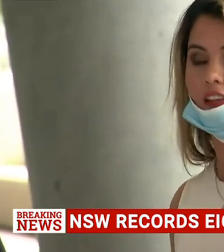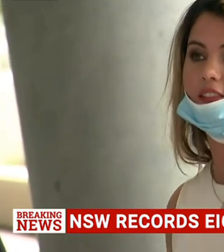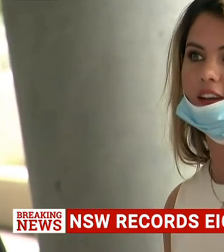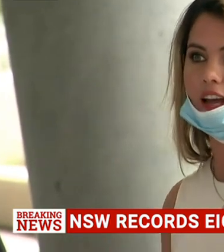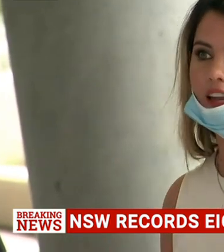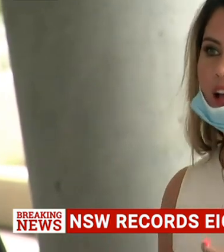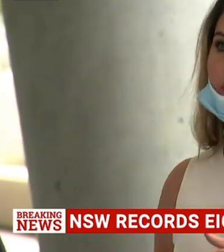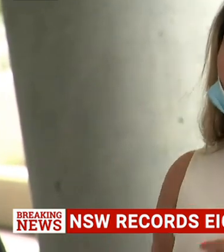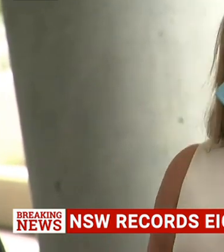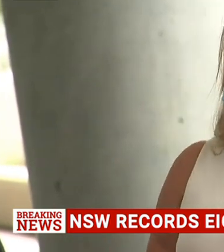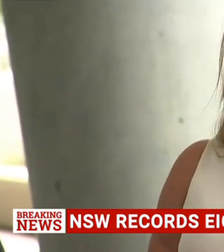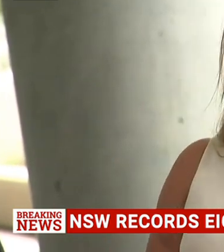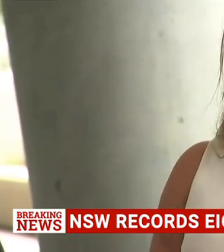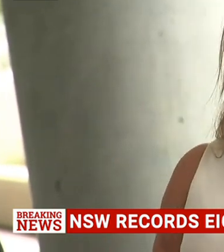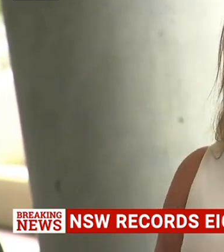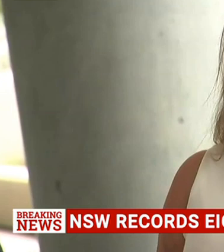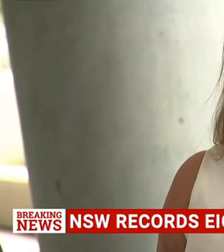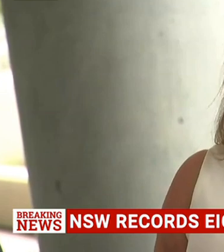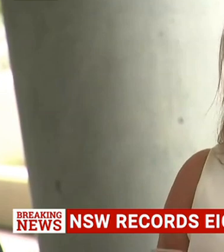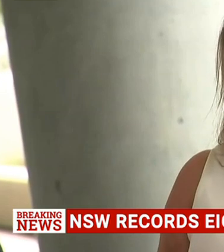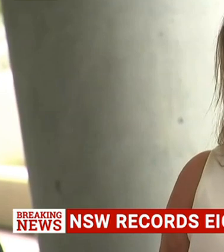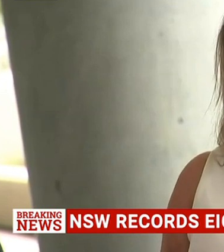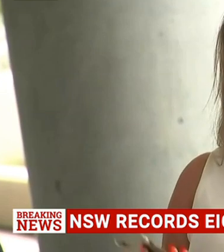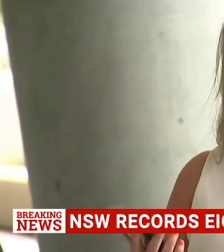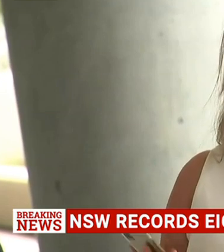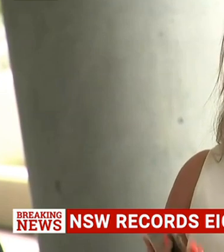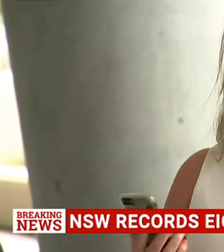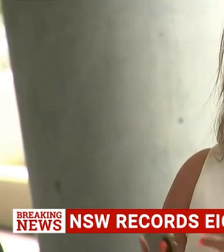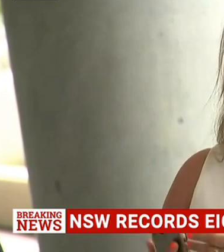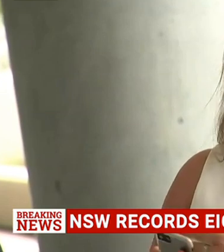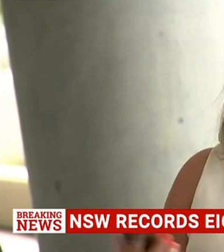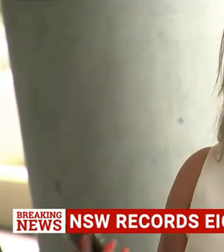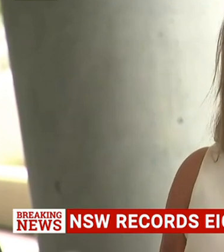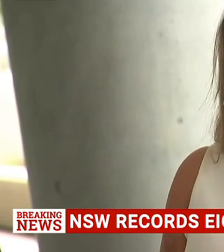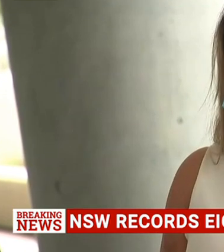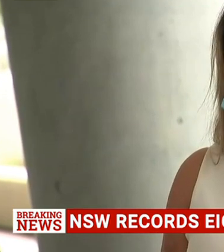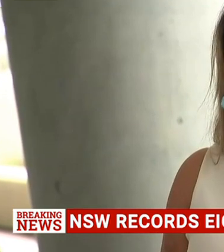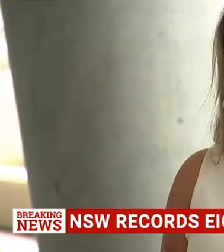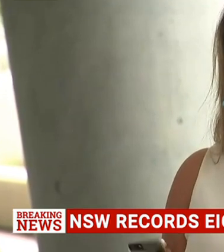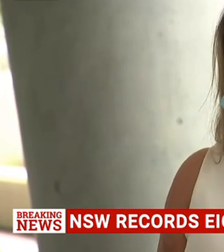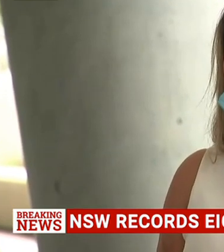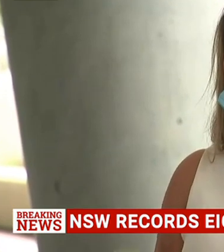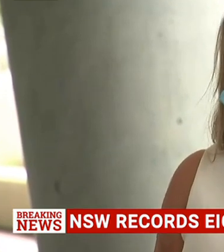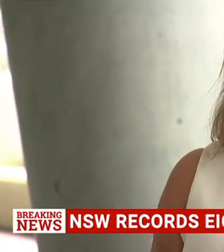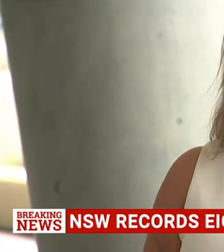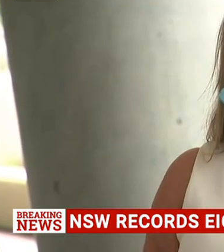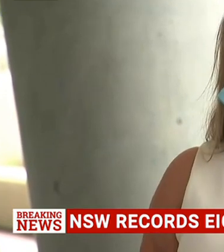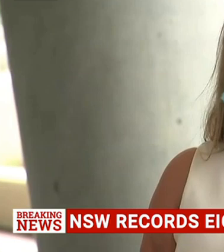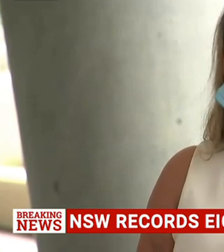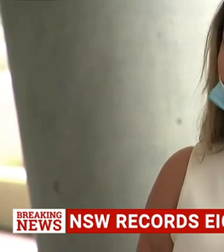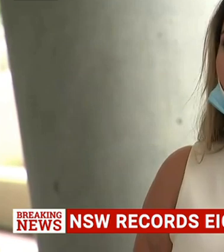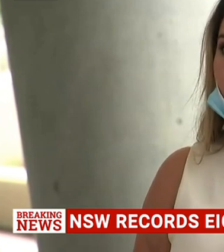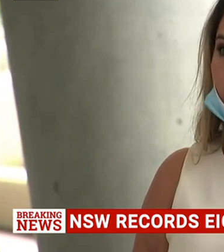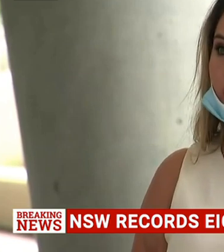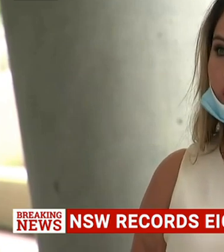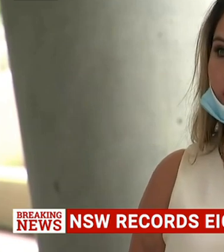8th case today. Is this virus getting more contagious, and is our line of defence in New South Wales strong enough from stopping it